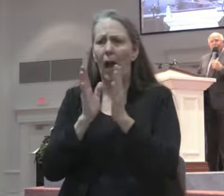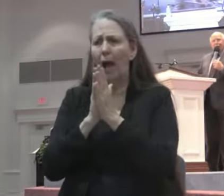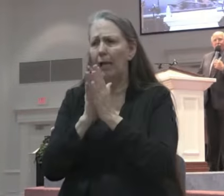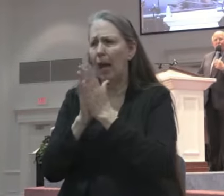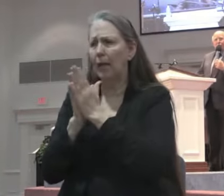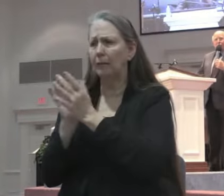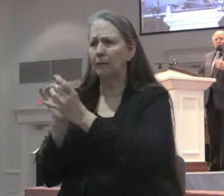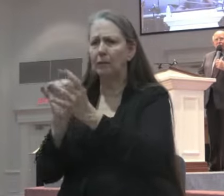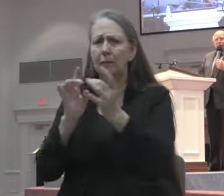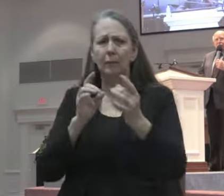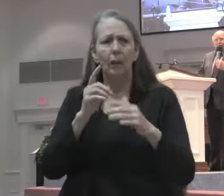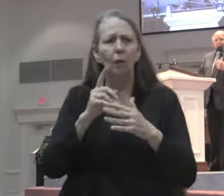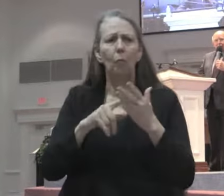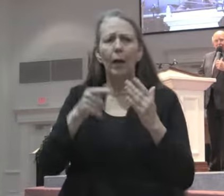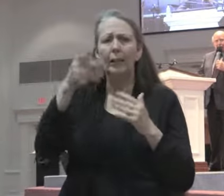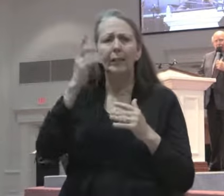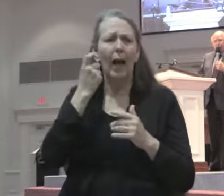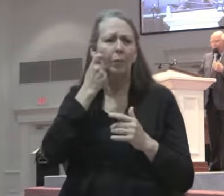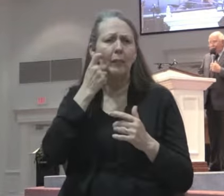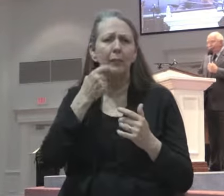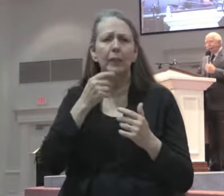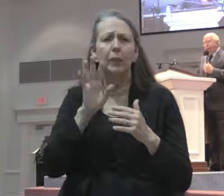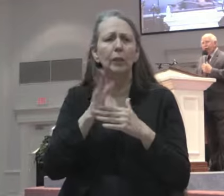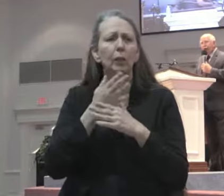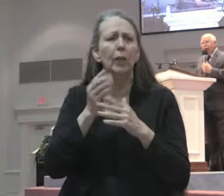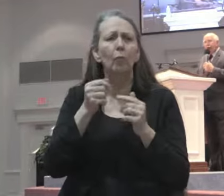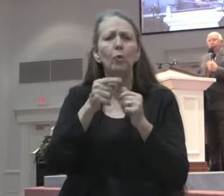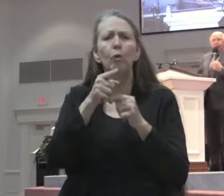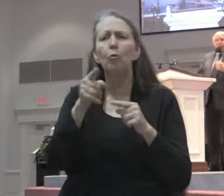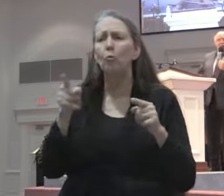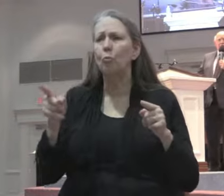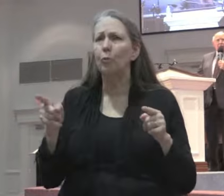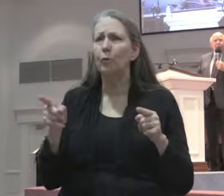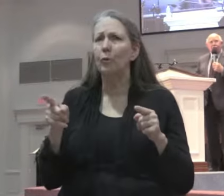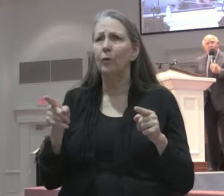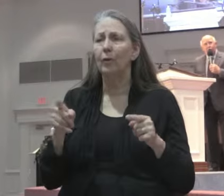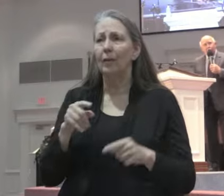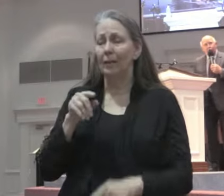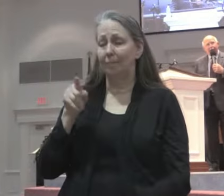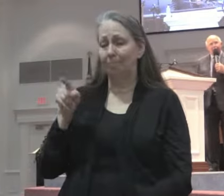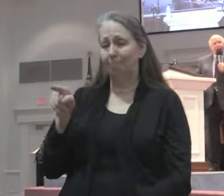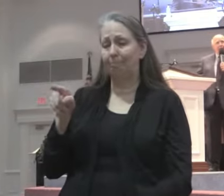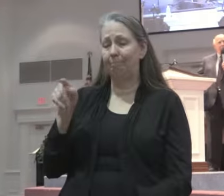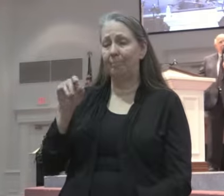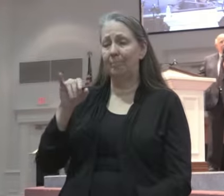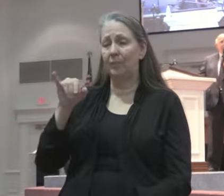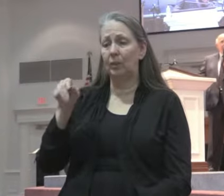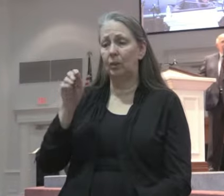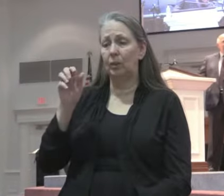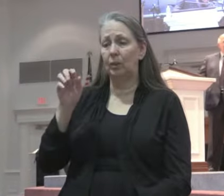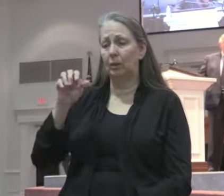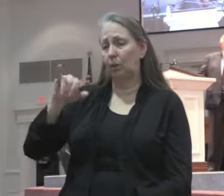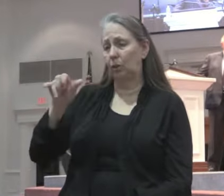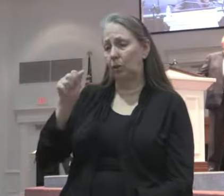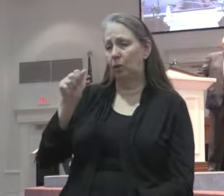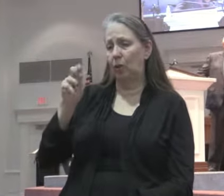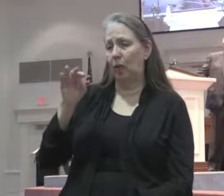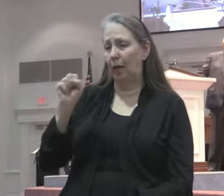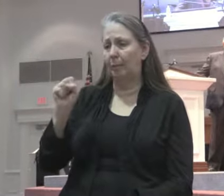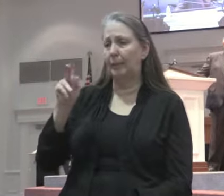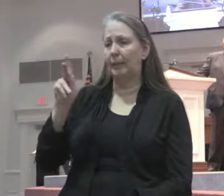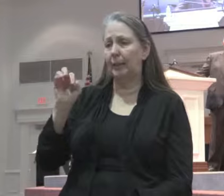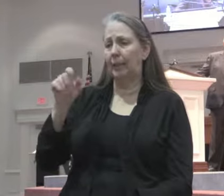what they had heard from God lately. And he said, now, Brother James Kilgore had a pretty high